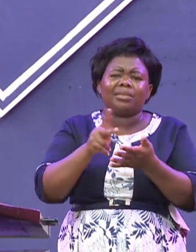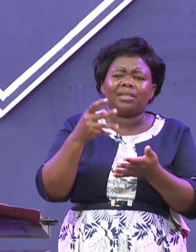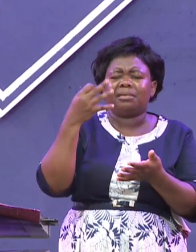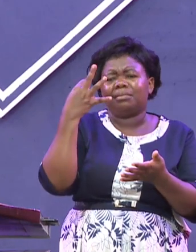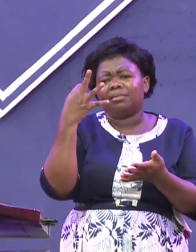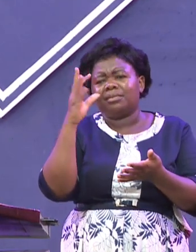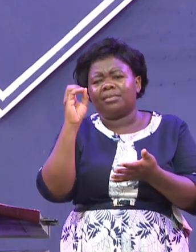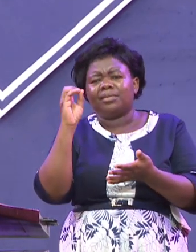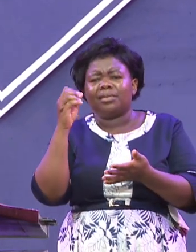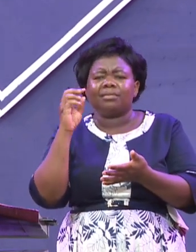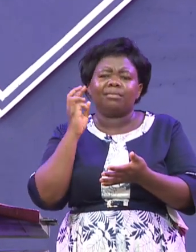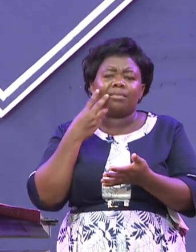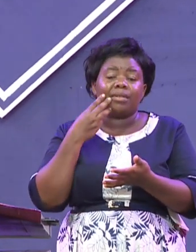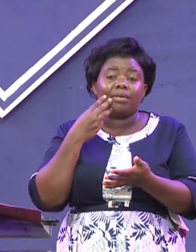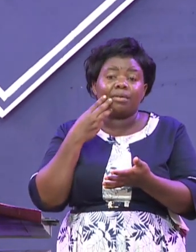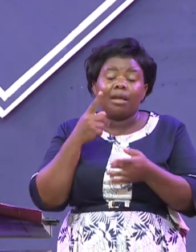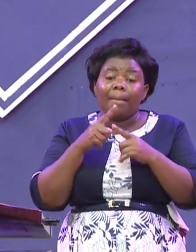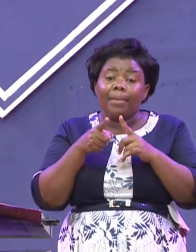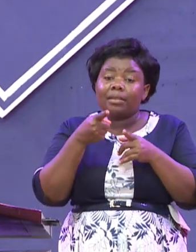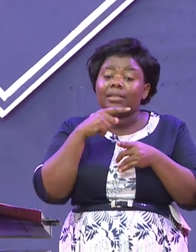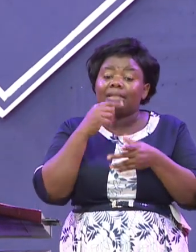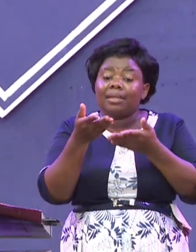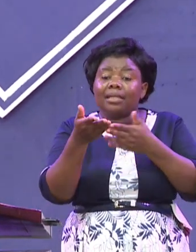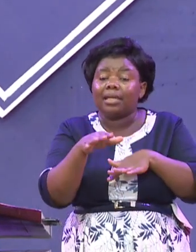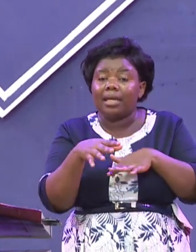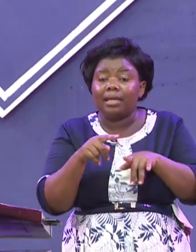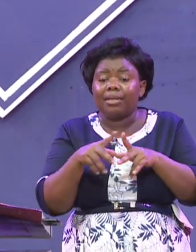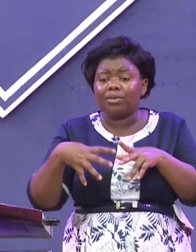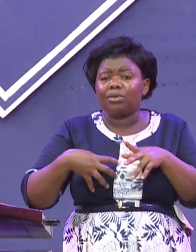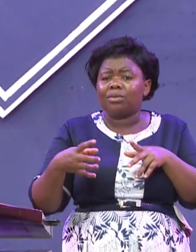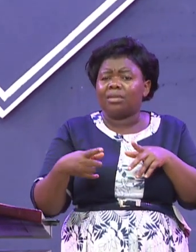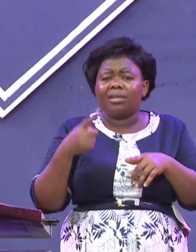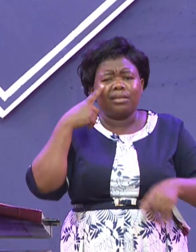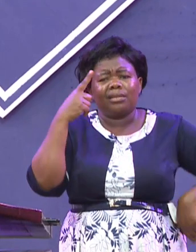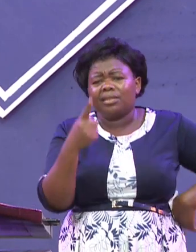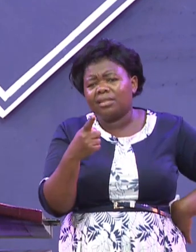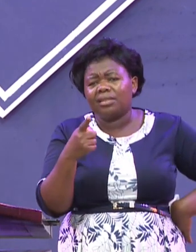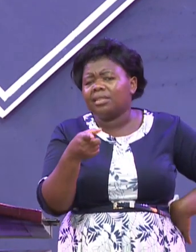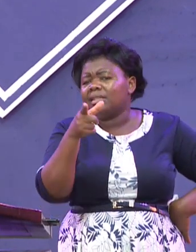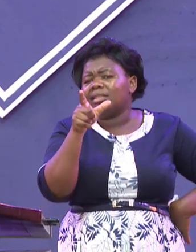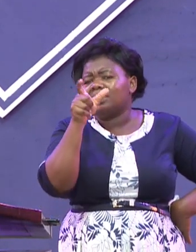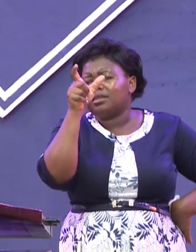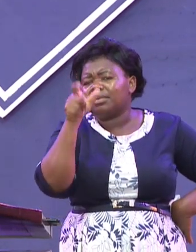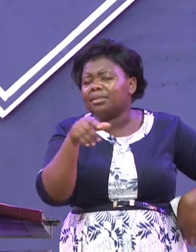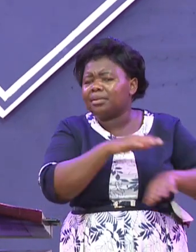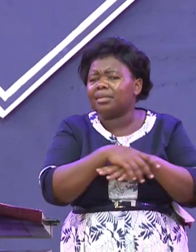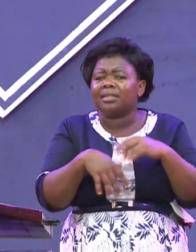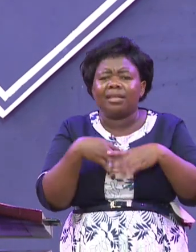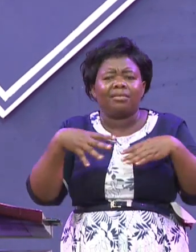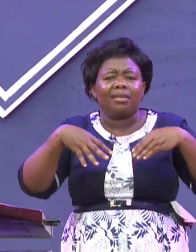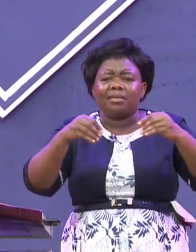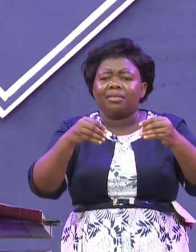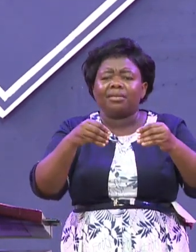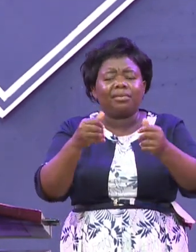vaya asasura kwa chikumi. I had. Oyo nata wana kumutitimbe kwa sente kuyalina ye oyo ye